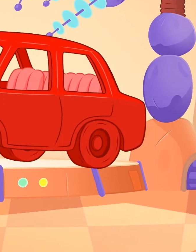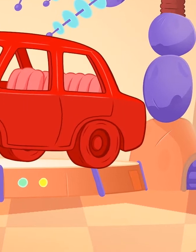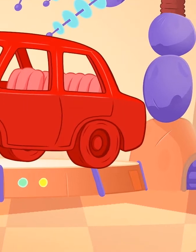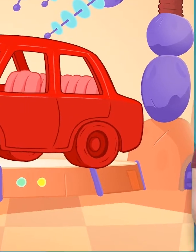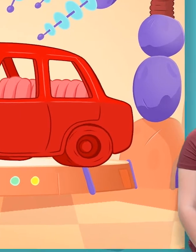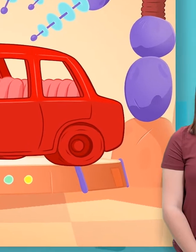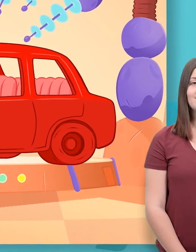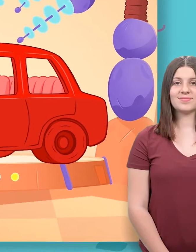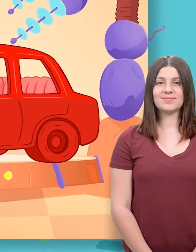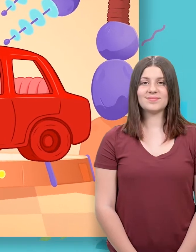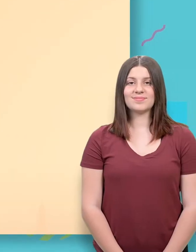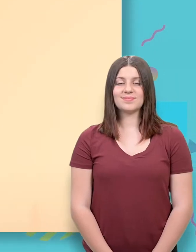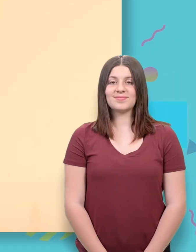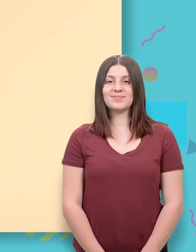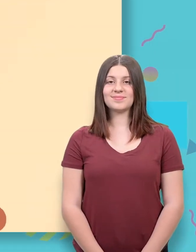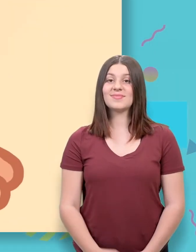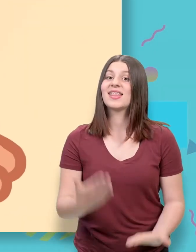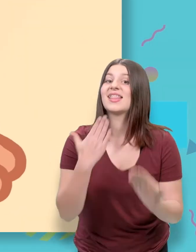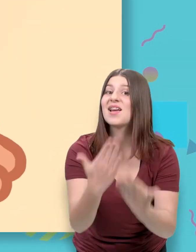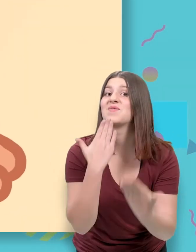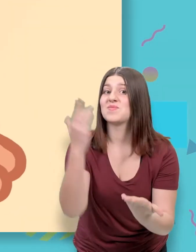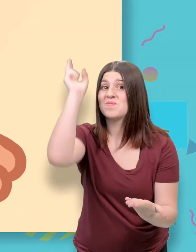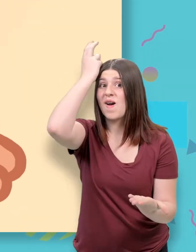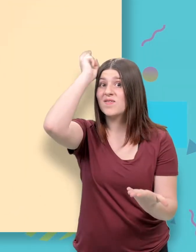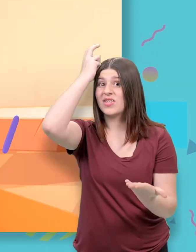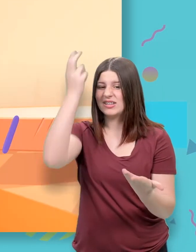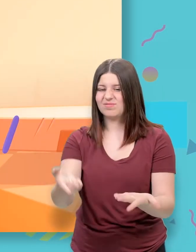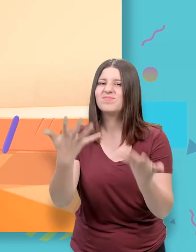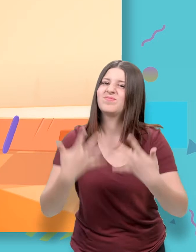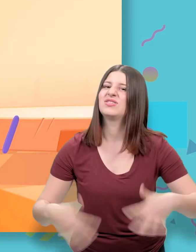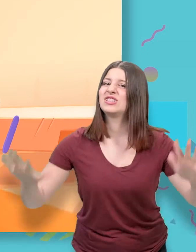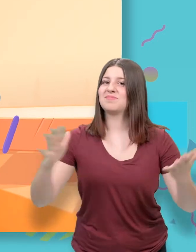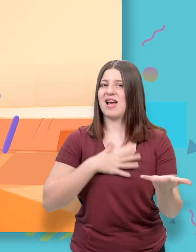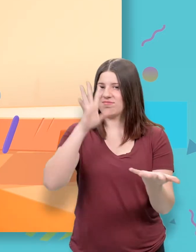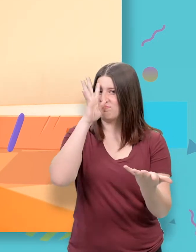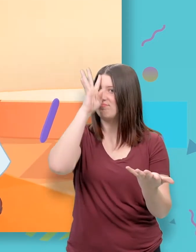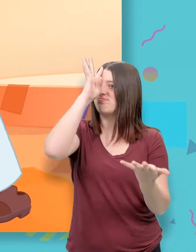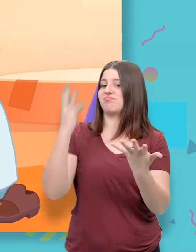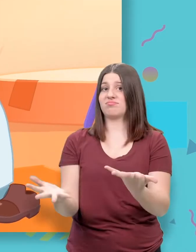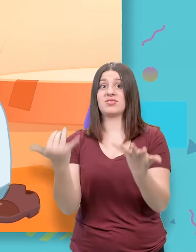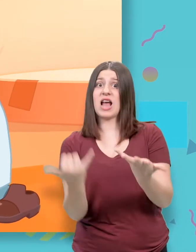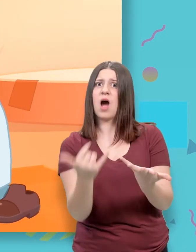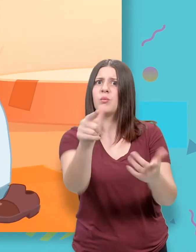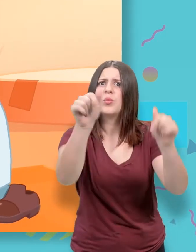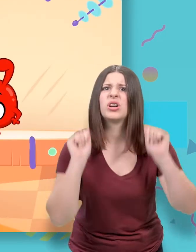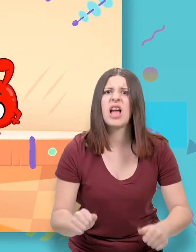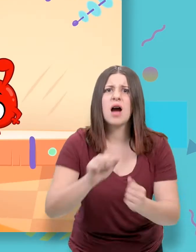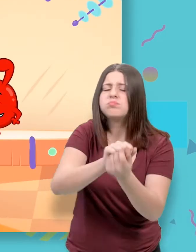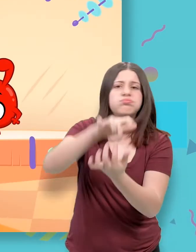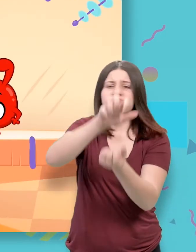Thank you, Morph! It's finished. With my latest invention, you will be able to morph just like